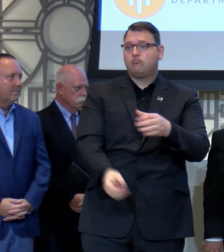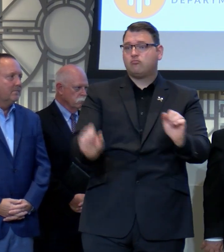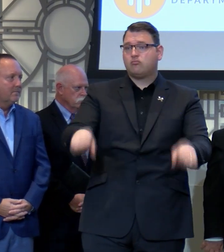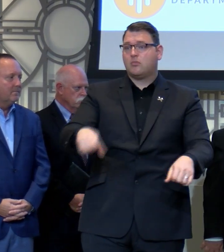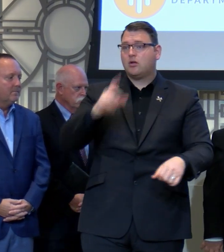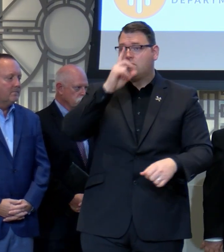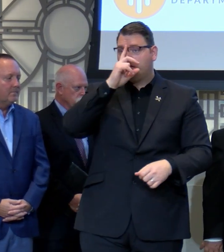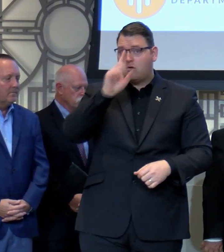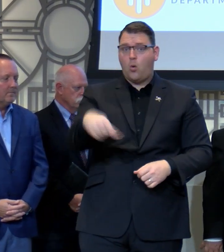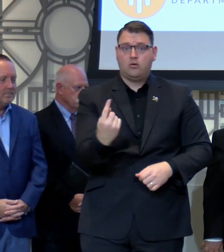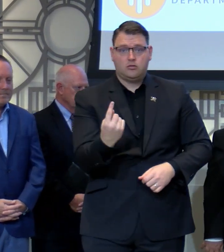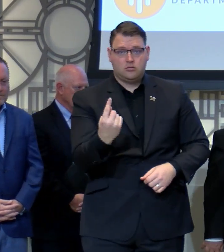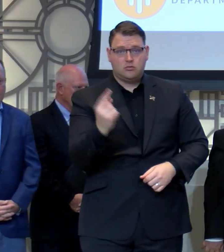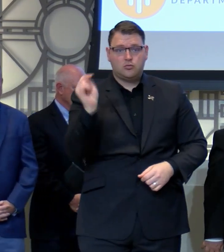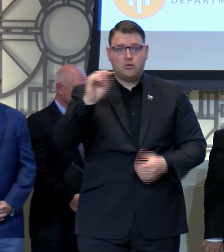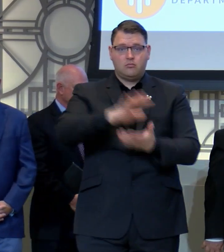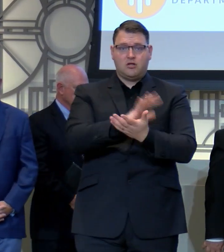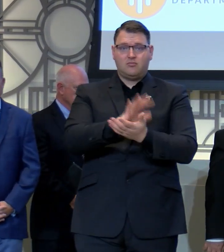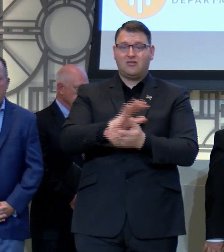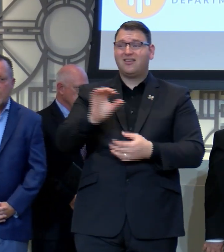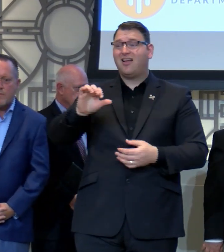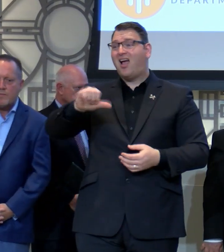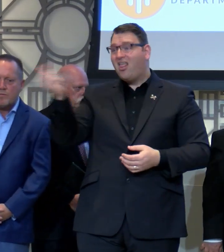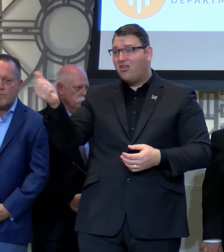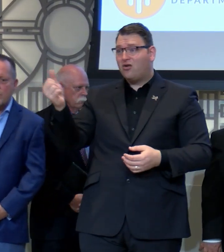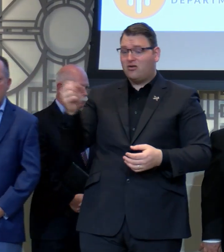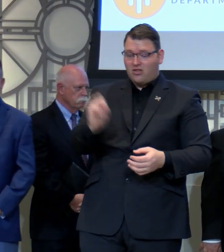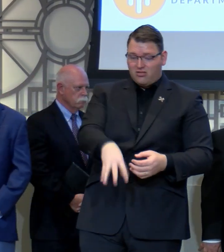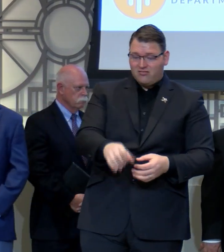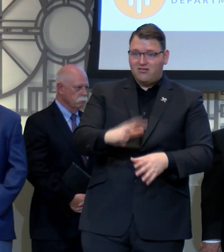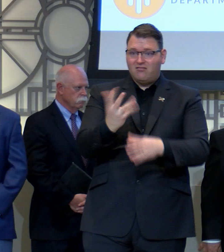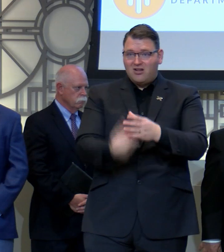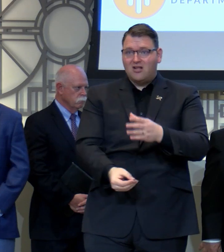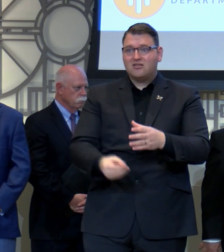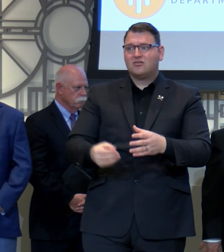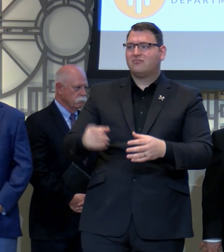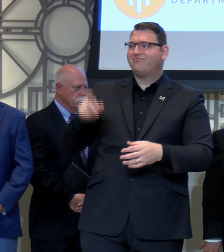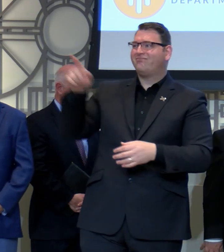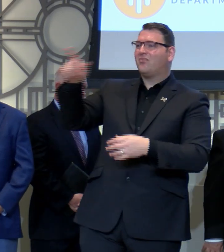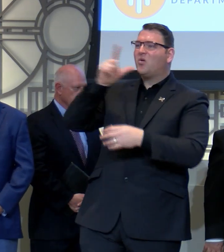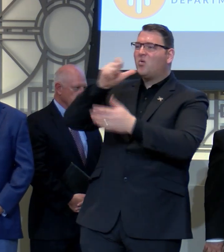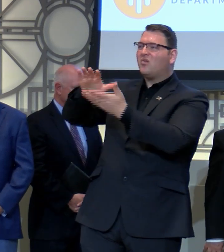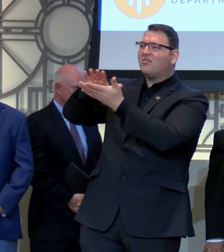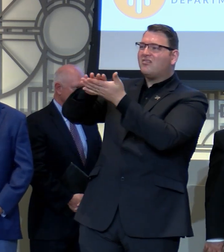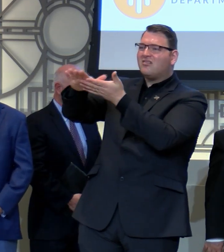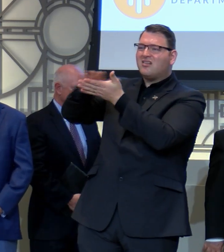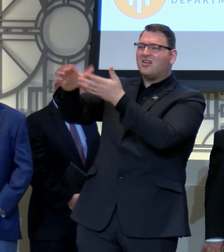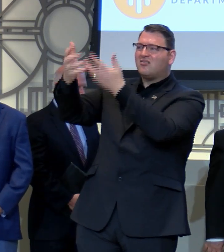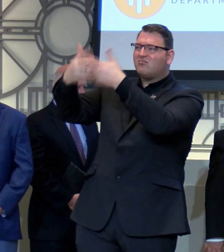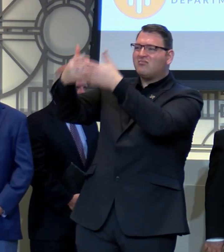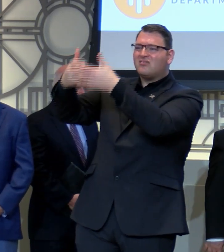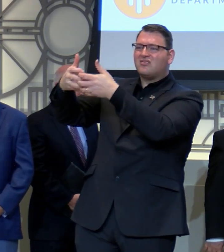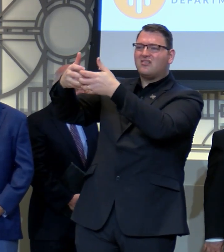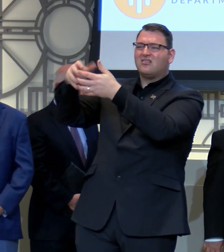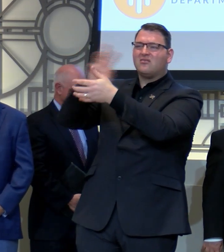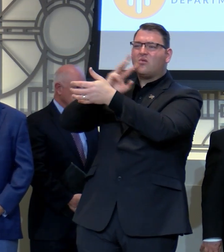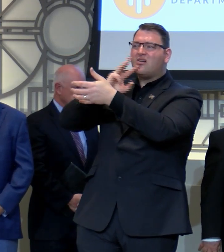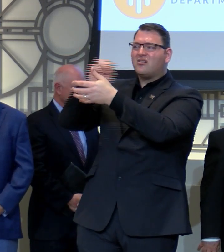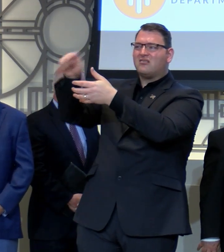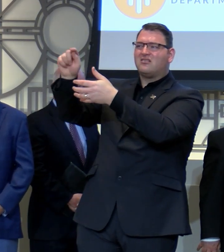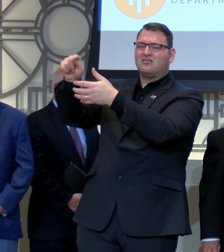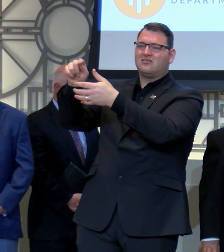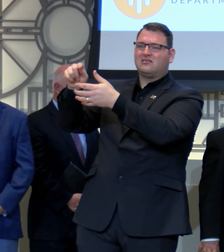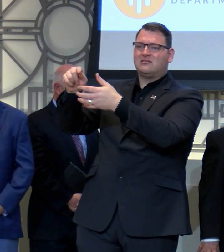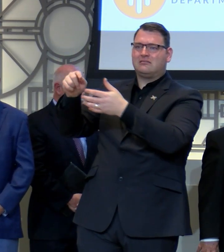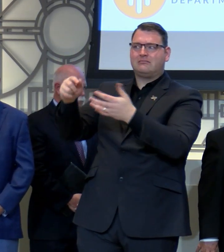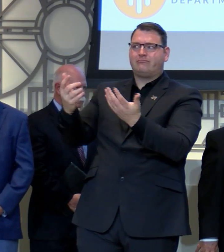type of product, and we're asking that the public just be conscious of that and understand that only toilet